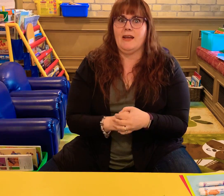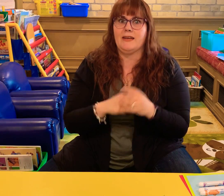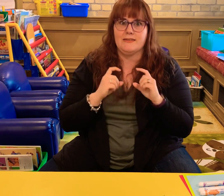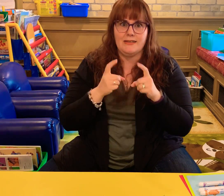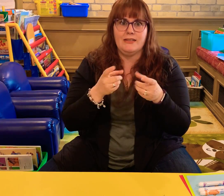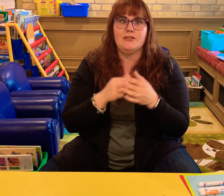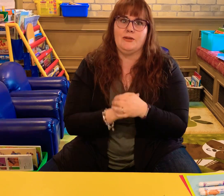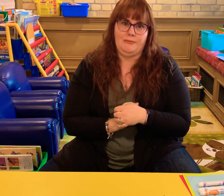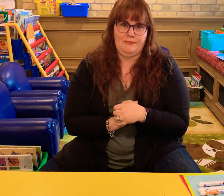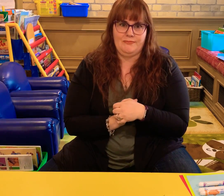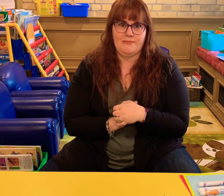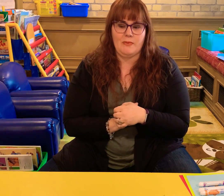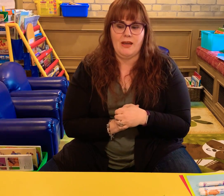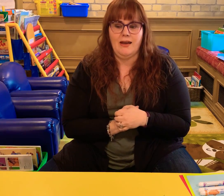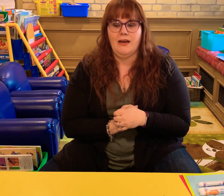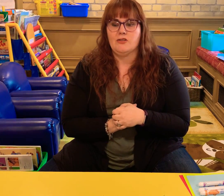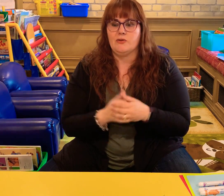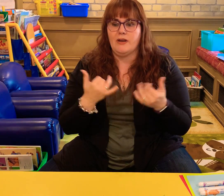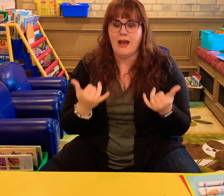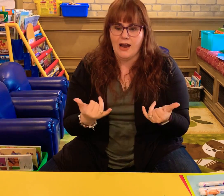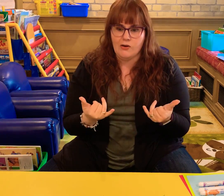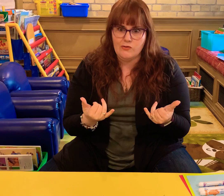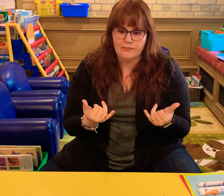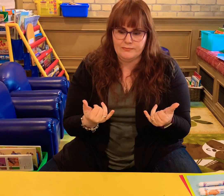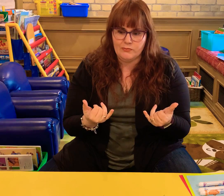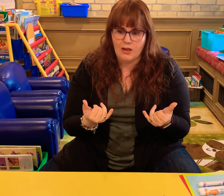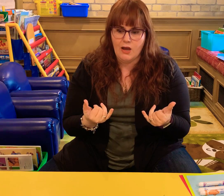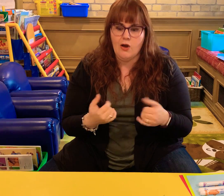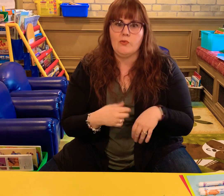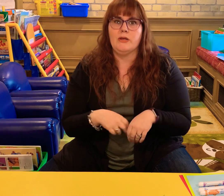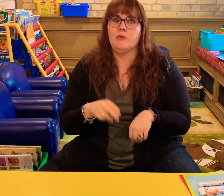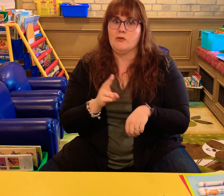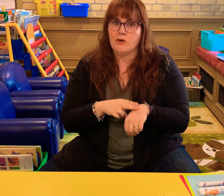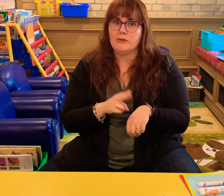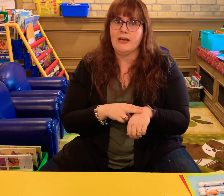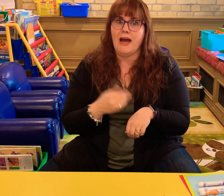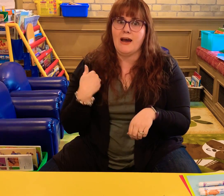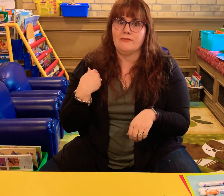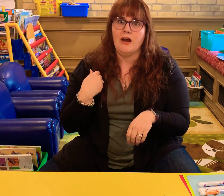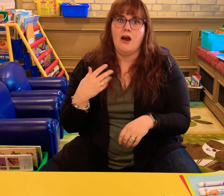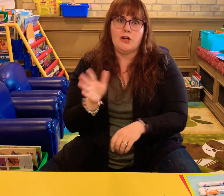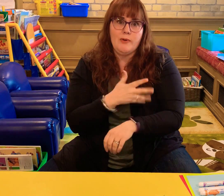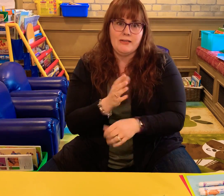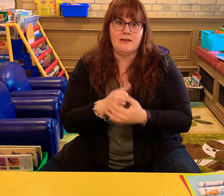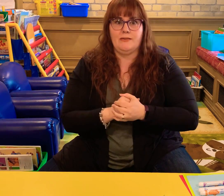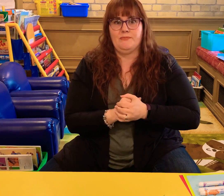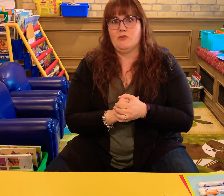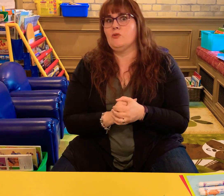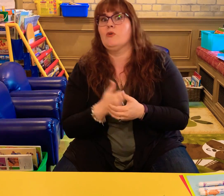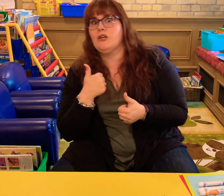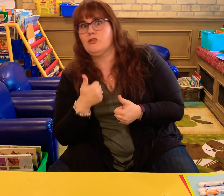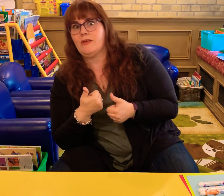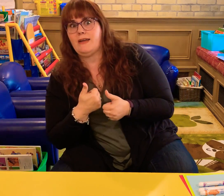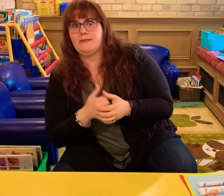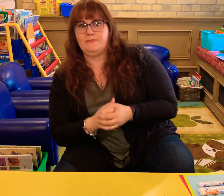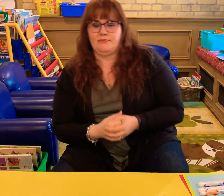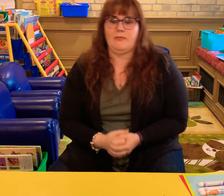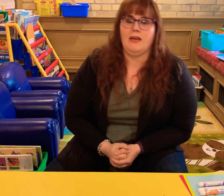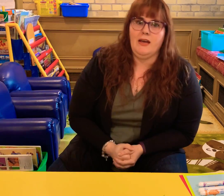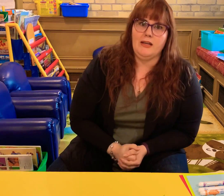I can send it to you. So now, we would normally have our goodbye song. So we're gonna do that. And